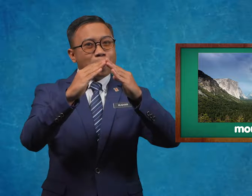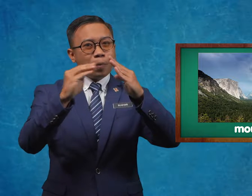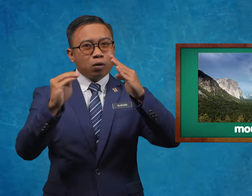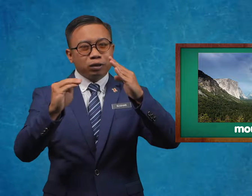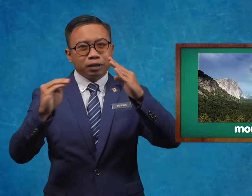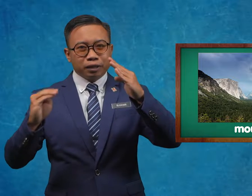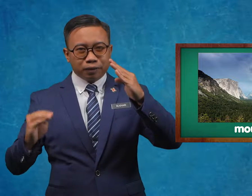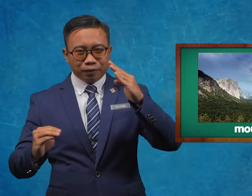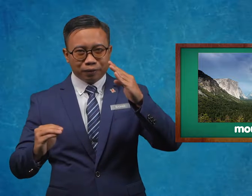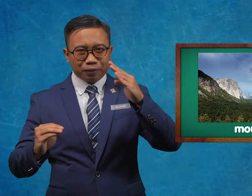Mountain.